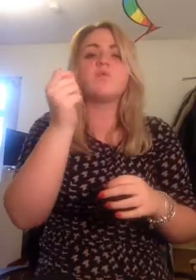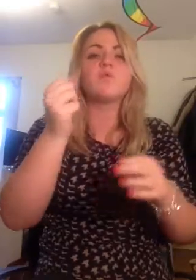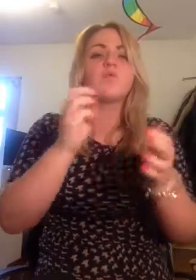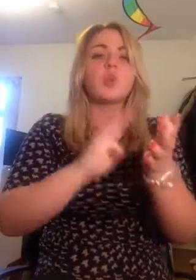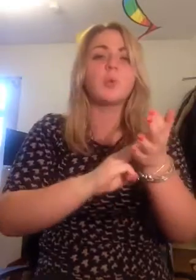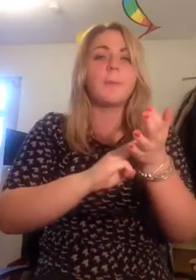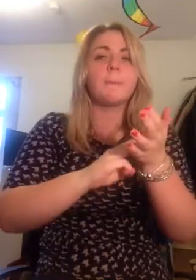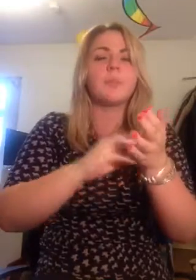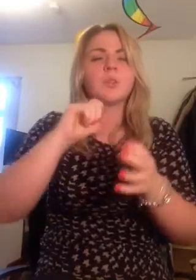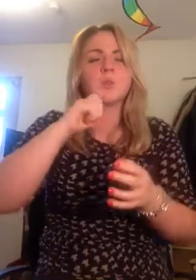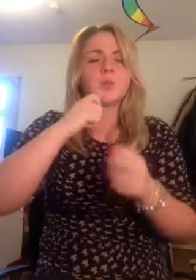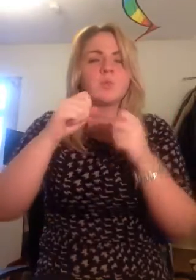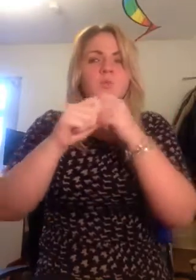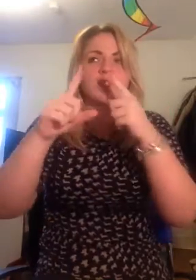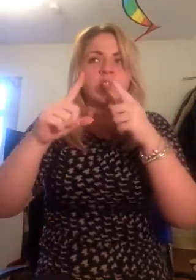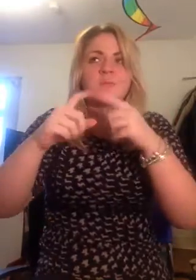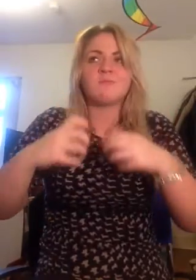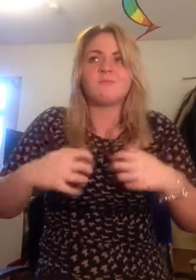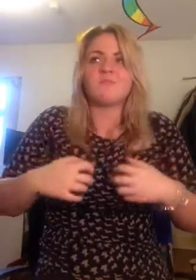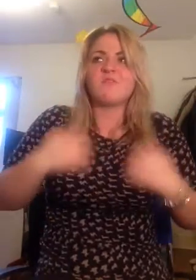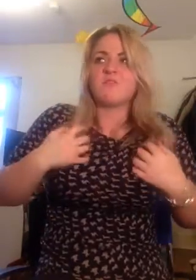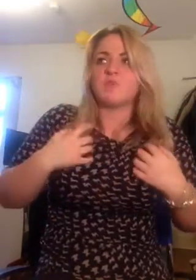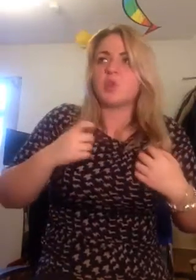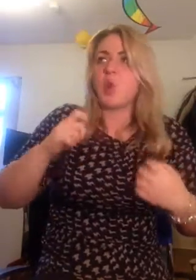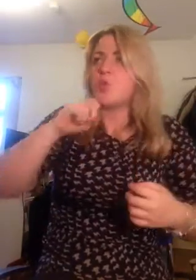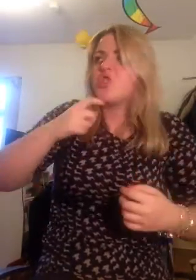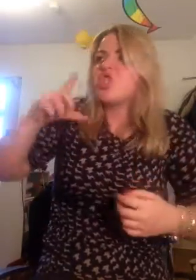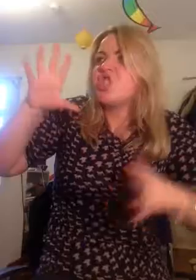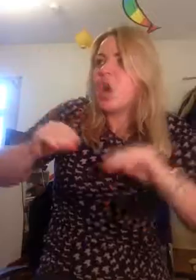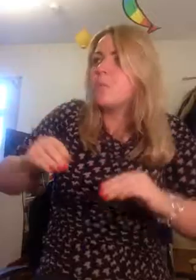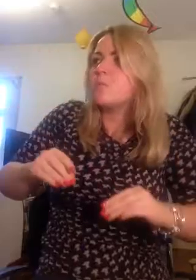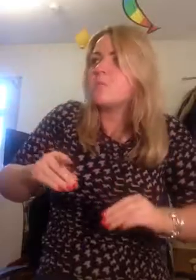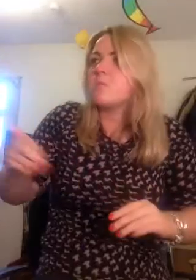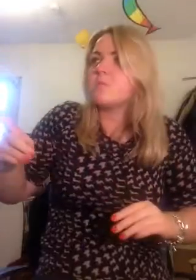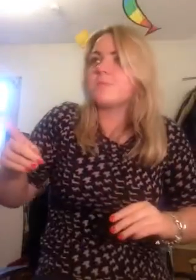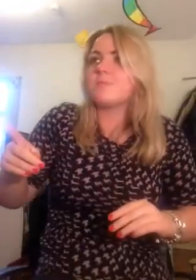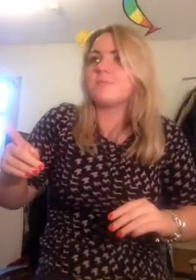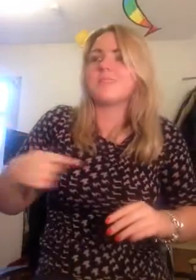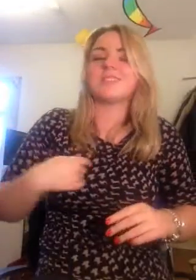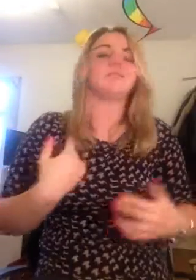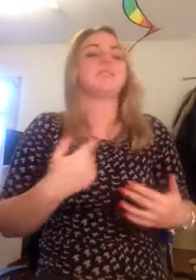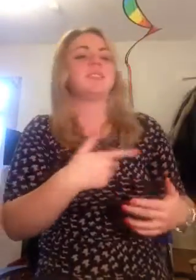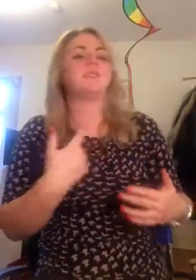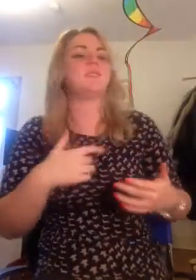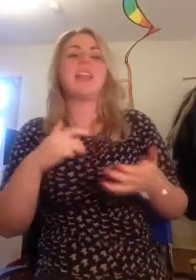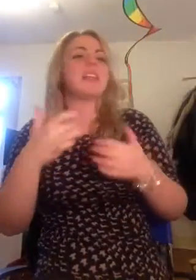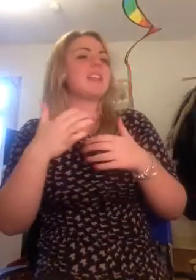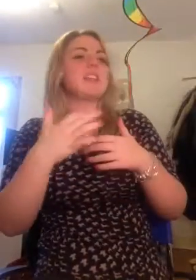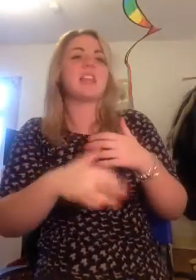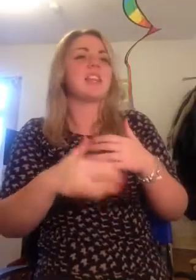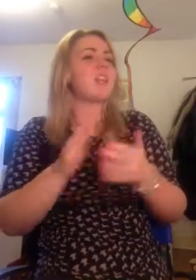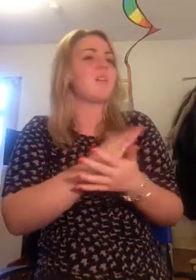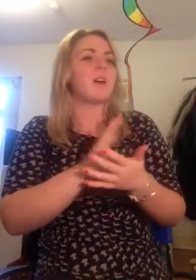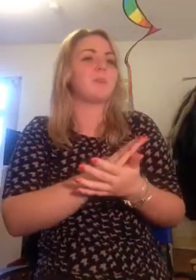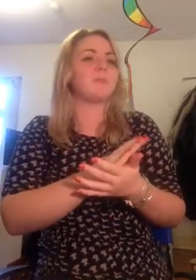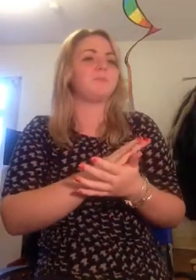some sleep here. We're never happy, are we, though, really? That's true. When it's sunny, we want it. It's too